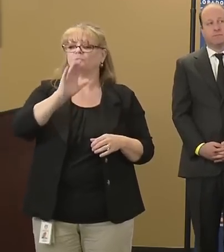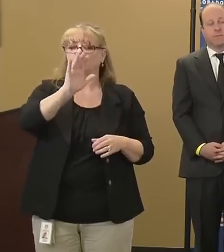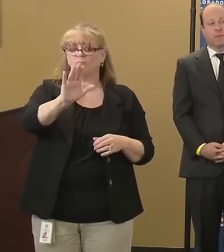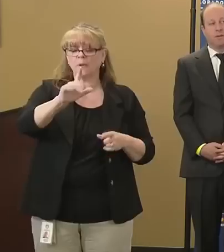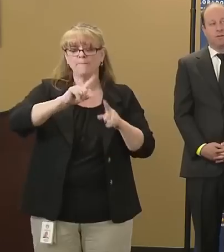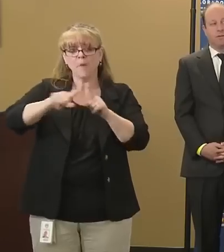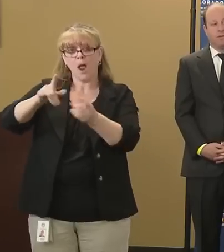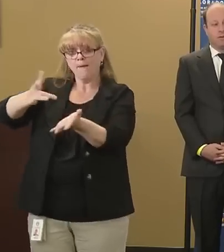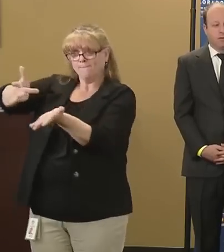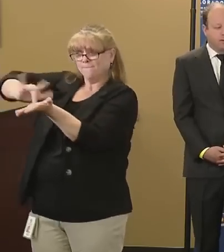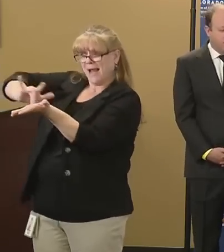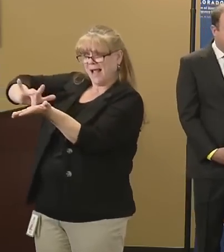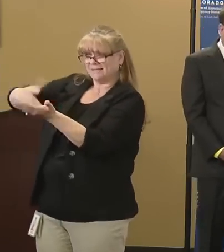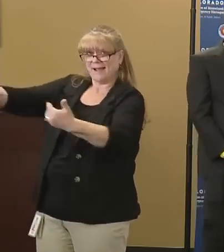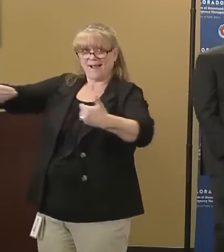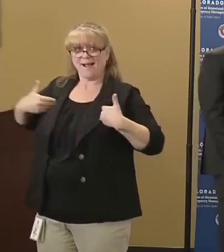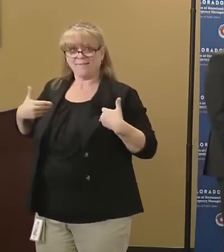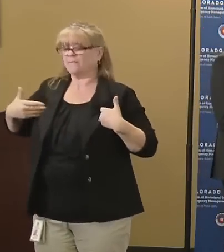treat these patients.